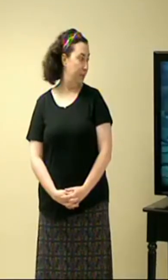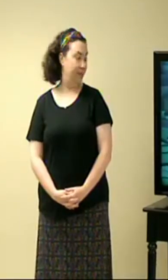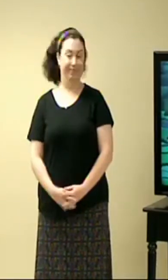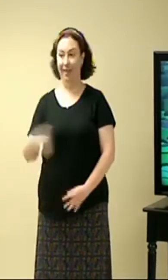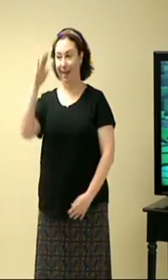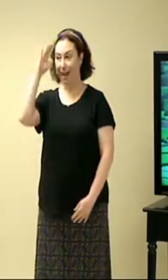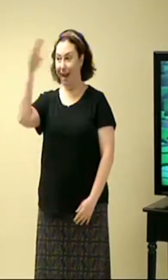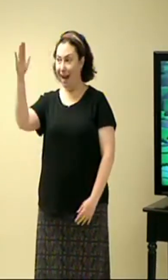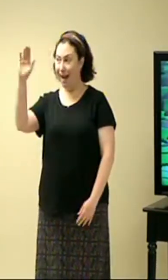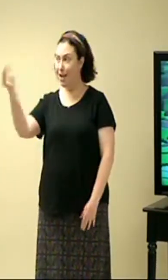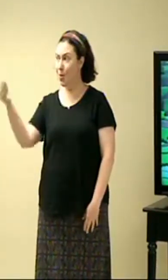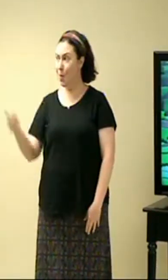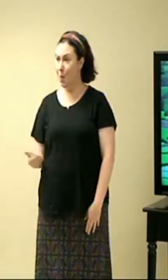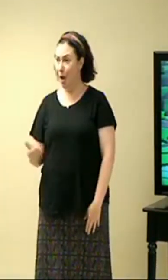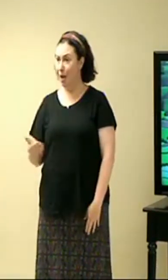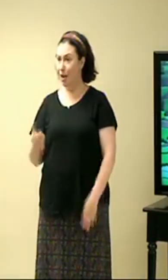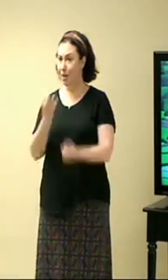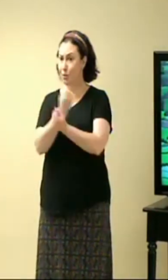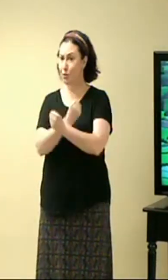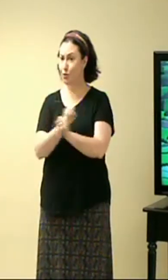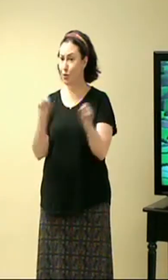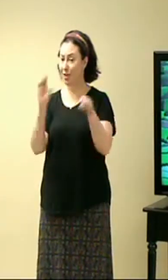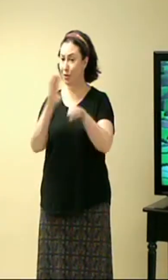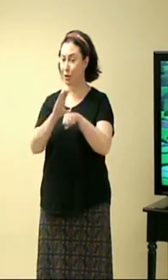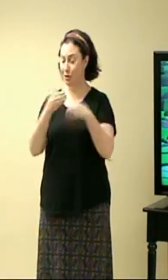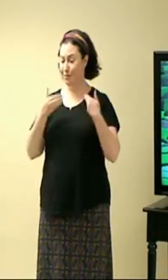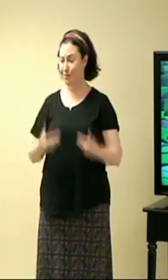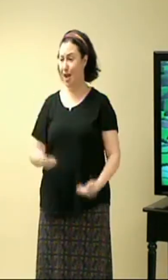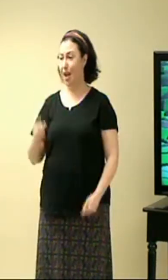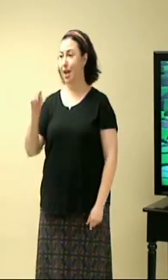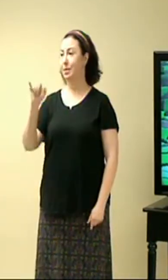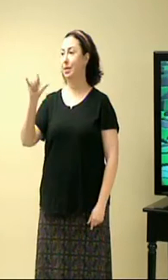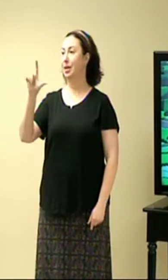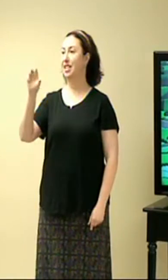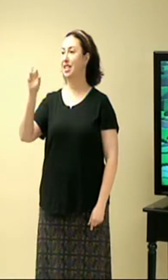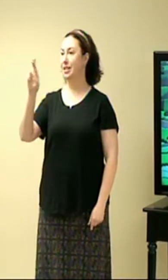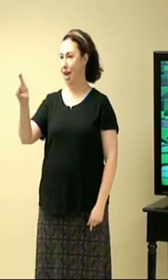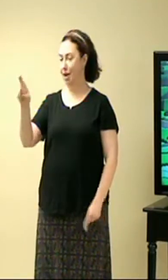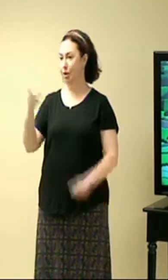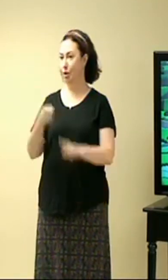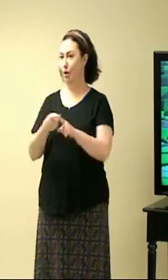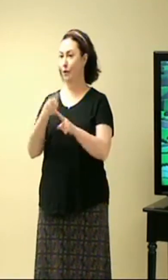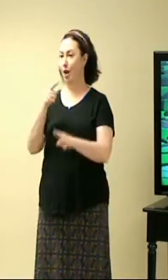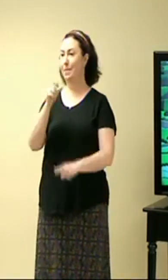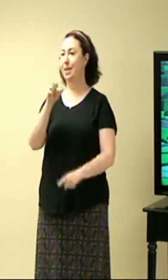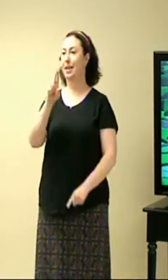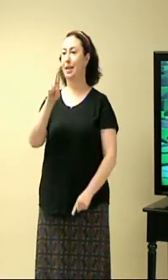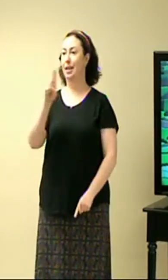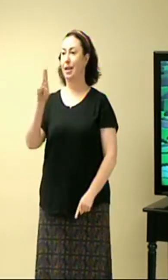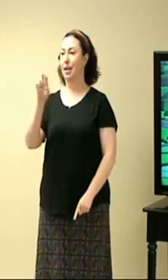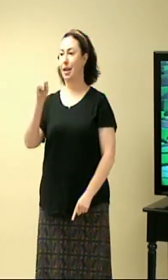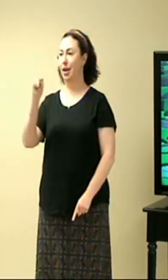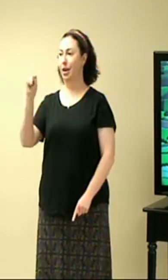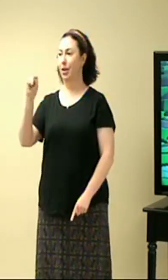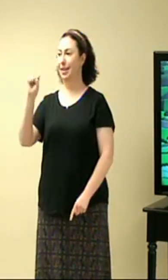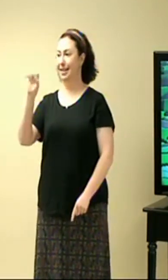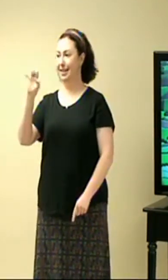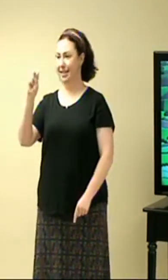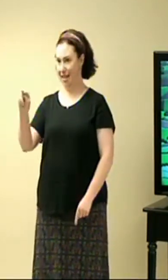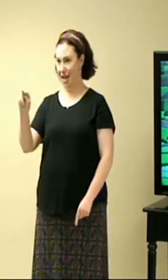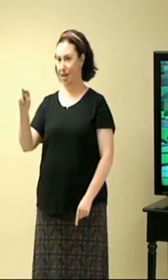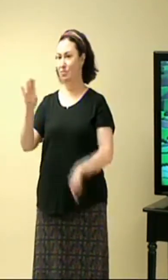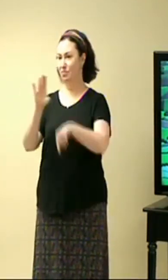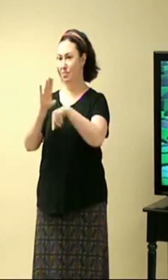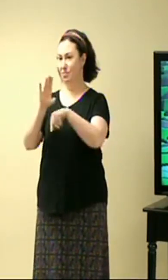Well, hey everyone, I want to welcome you to the Rescue Church. My name is Tyler. I am the Garrettson Campus Pastor, and I have the honor of opening up the Bible with